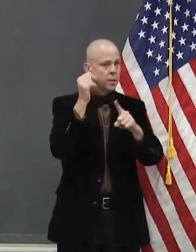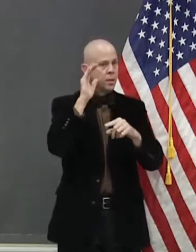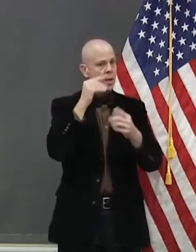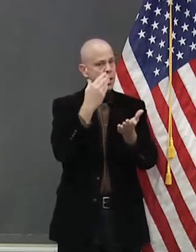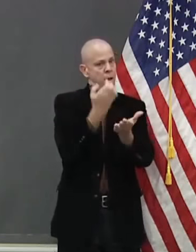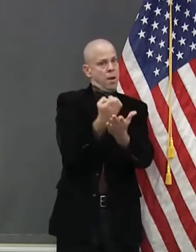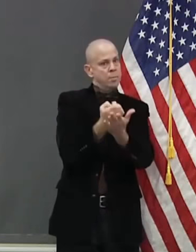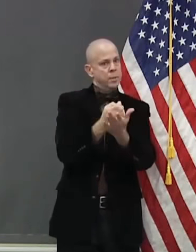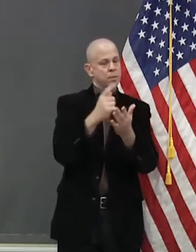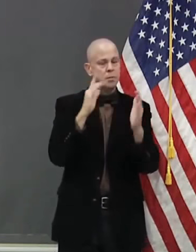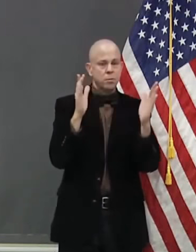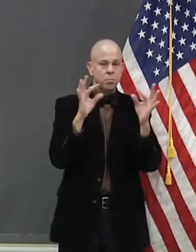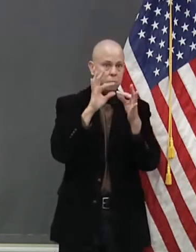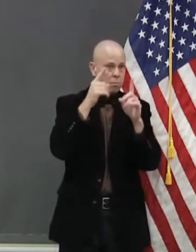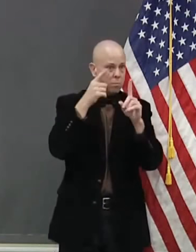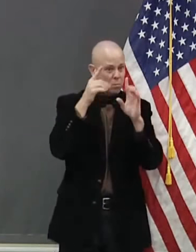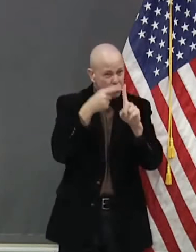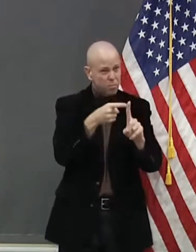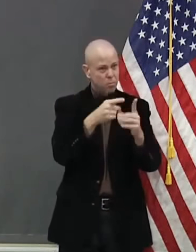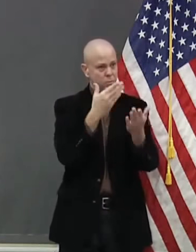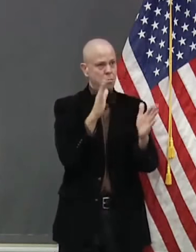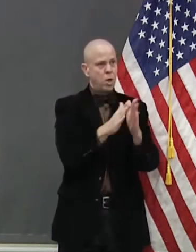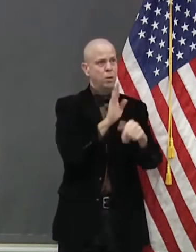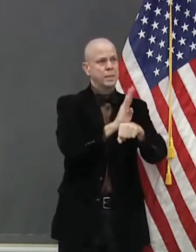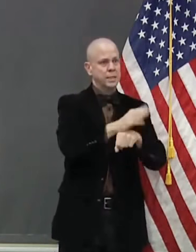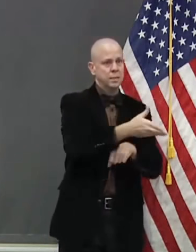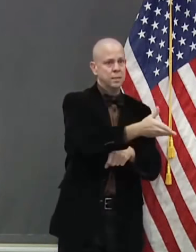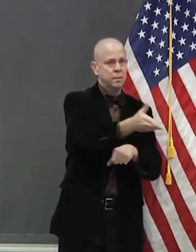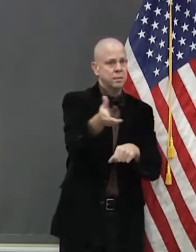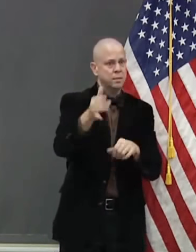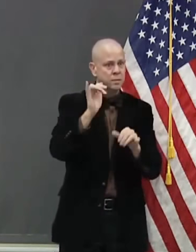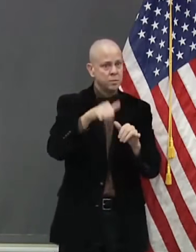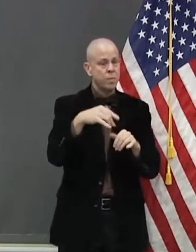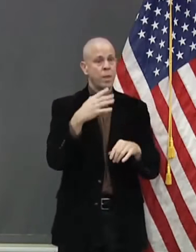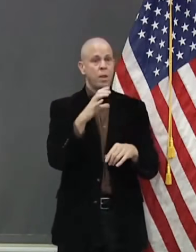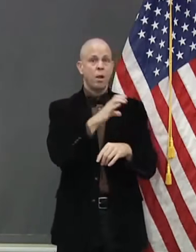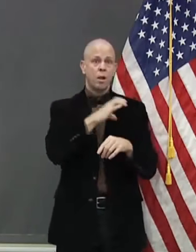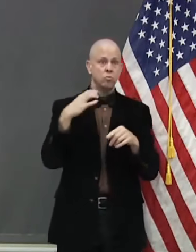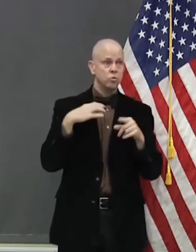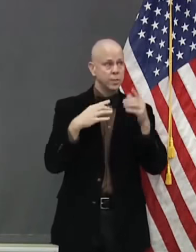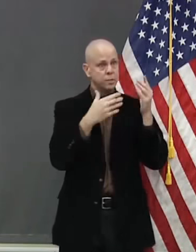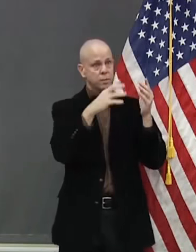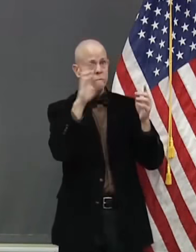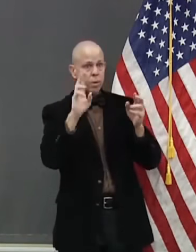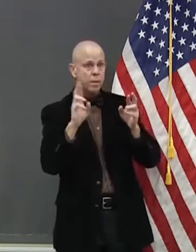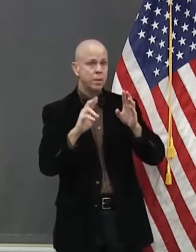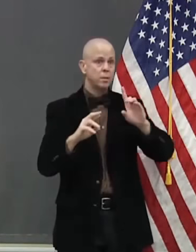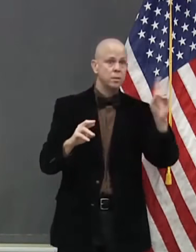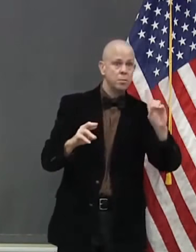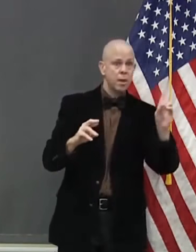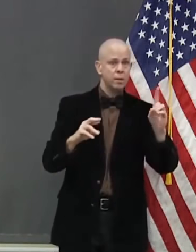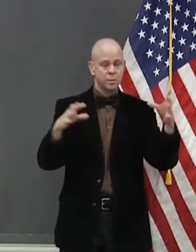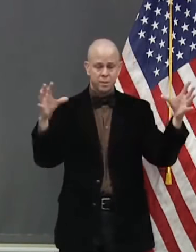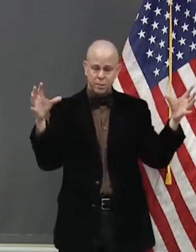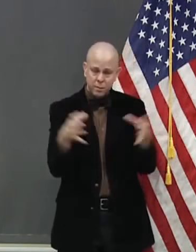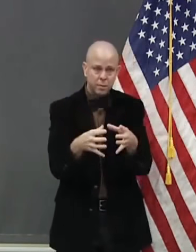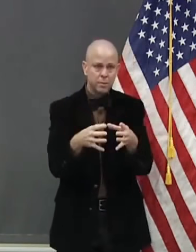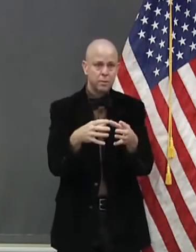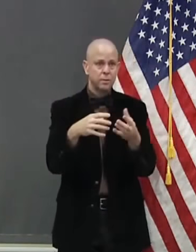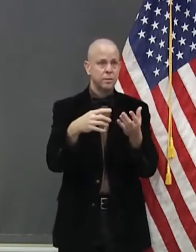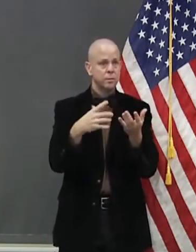small businesses. Congress was able to come together, Republicans and Democrats, to create a